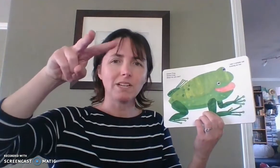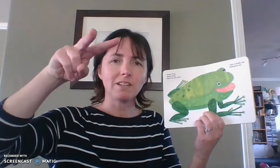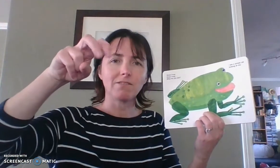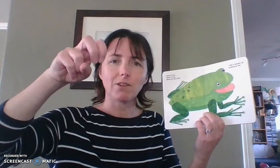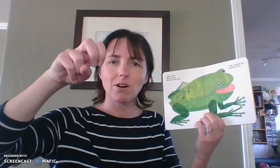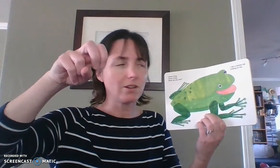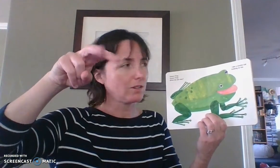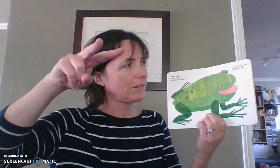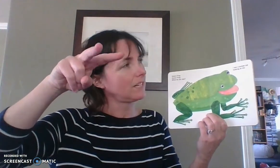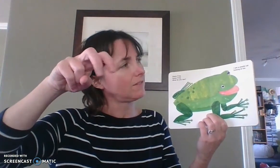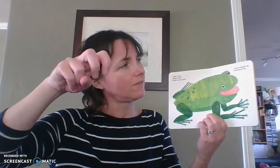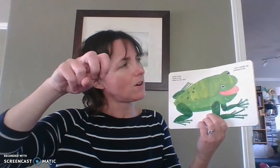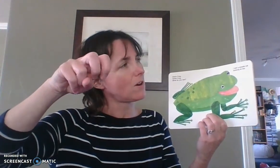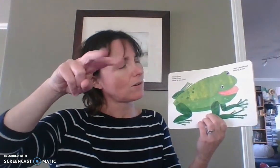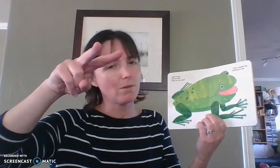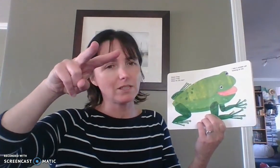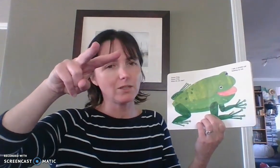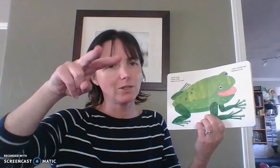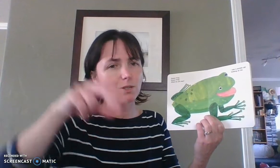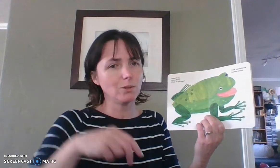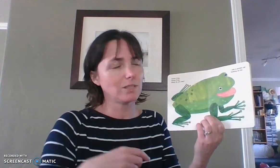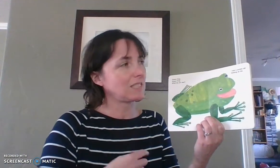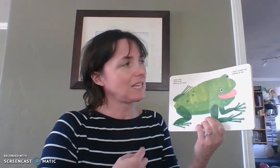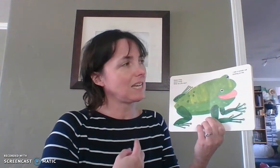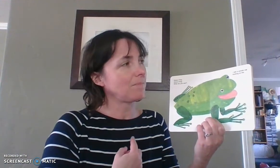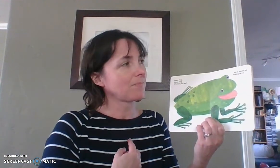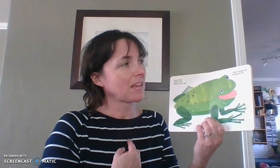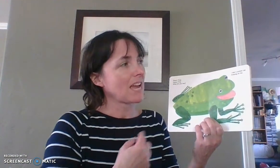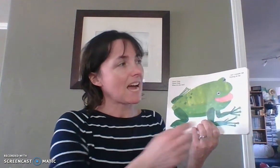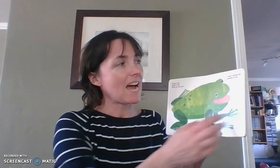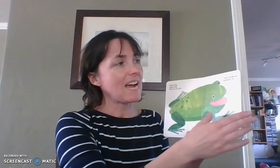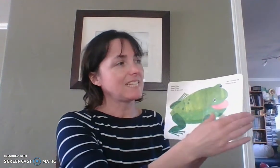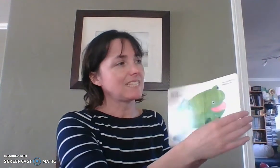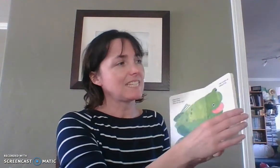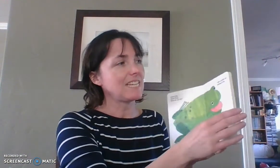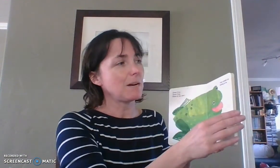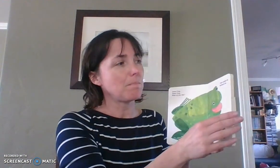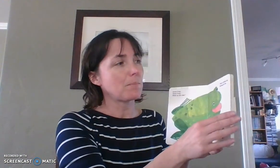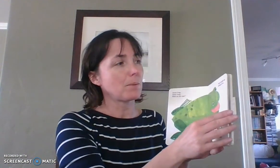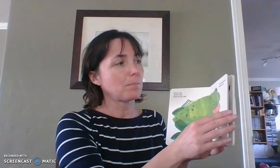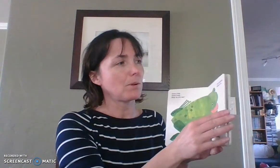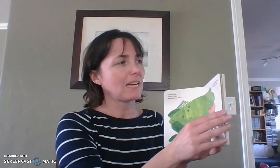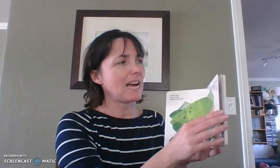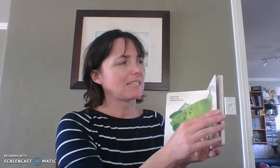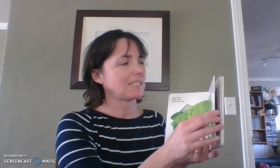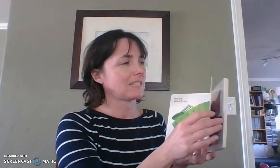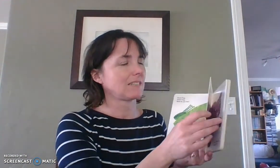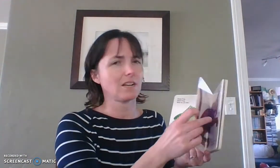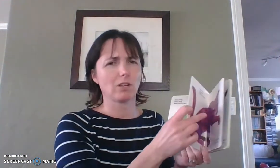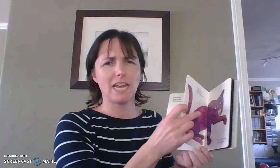Green frog, what do you see? I see a purple cat. Now the cat